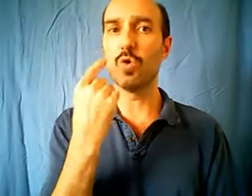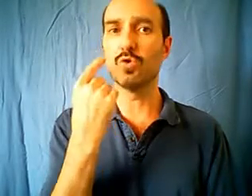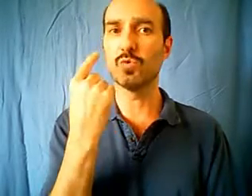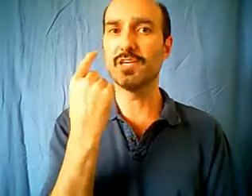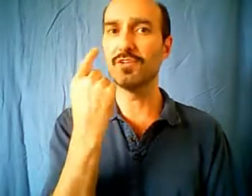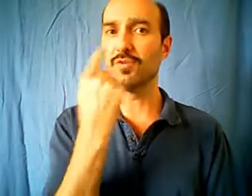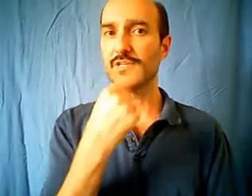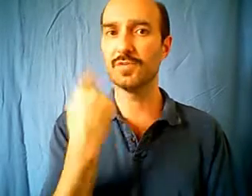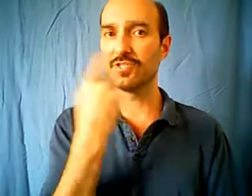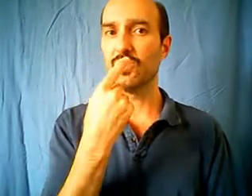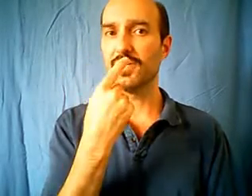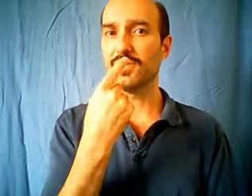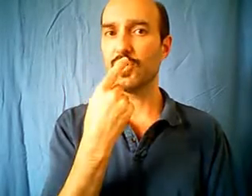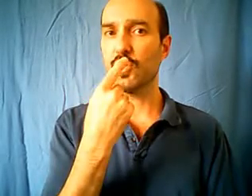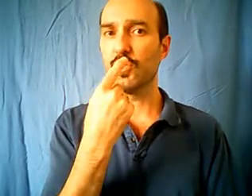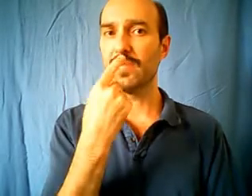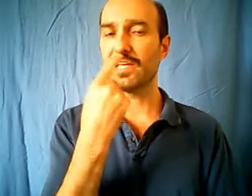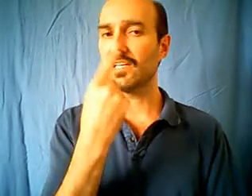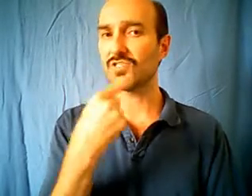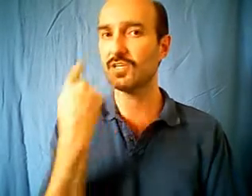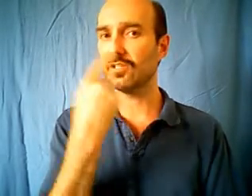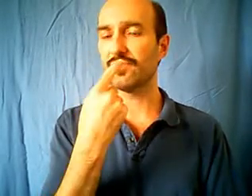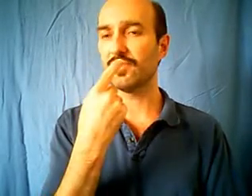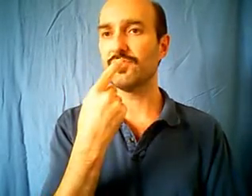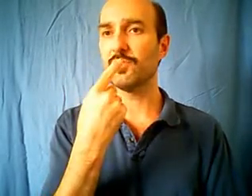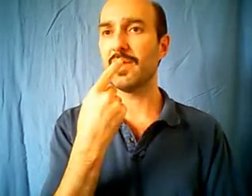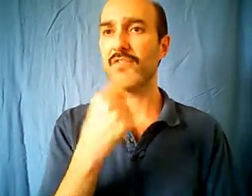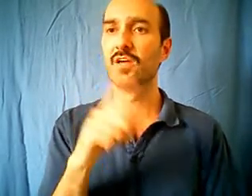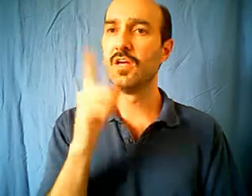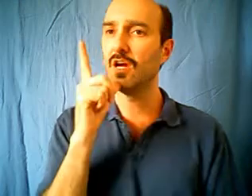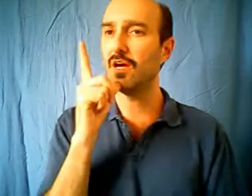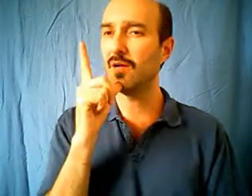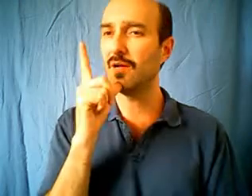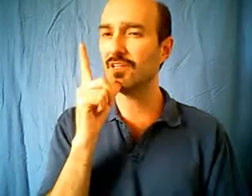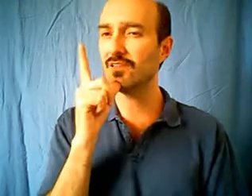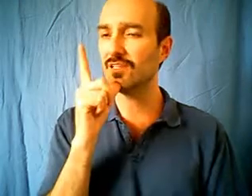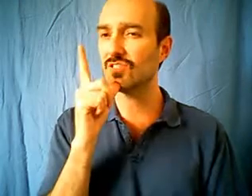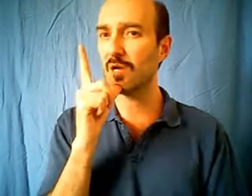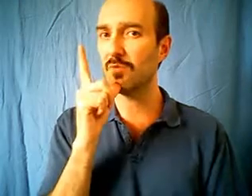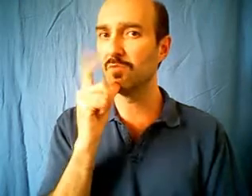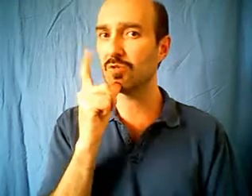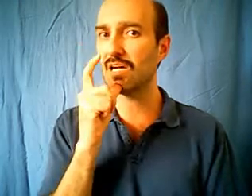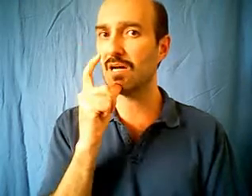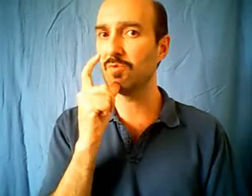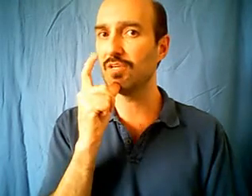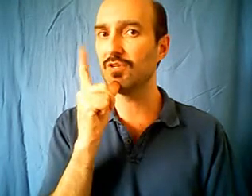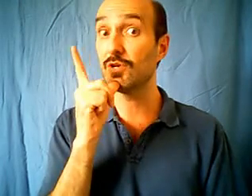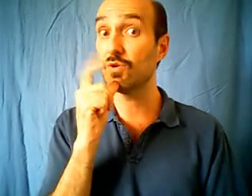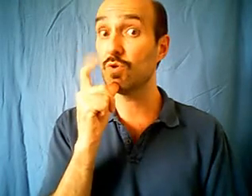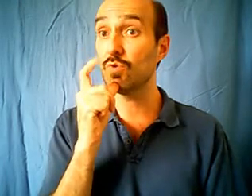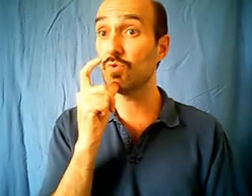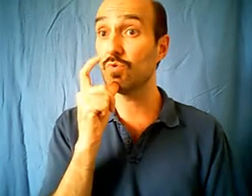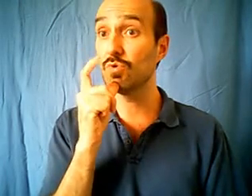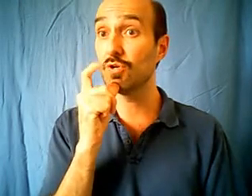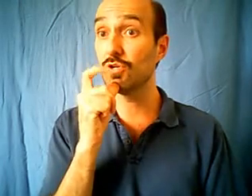older way to do it, the original way to do it. Who. Making a circle in front of your mouth. I think this is probably the most common way to do it. Who. You know, when